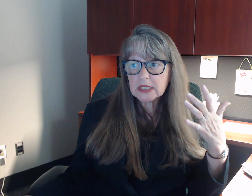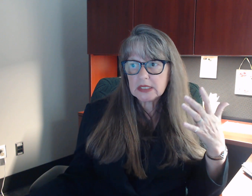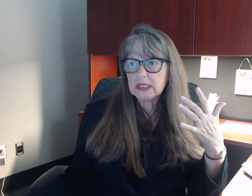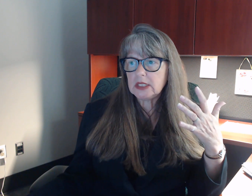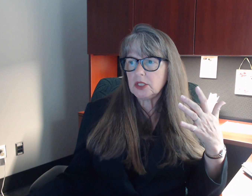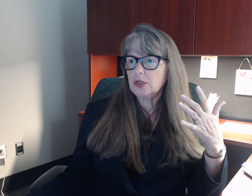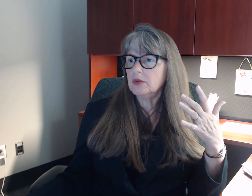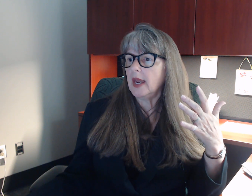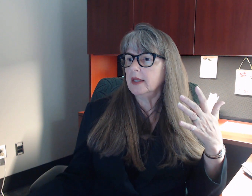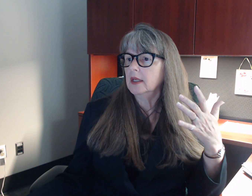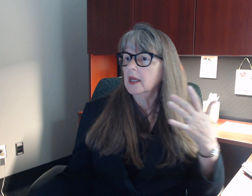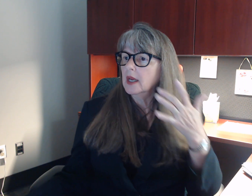tendency to do that.